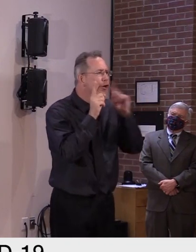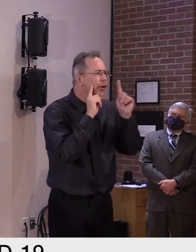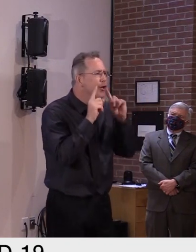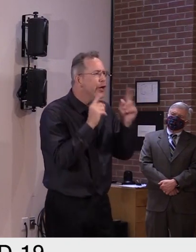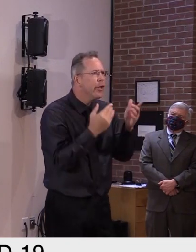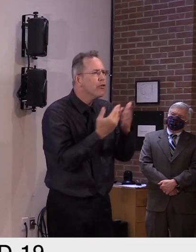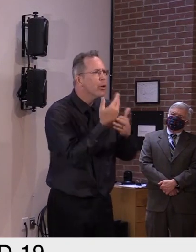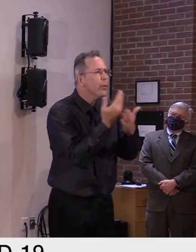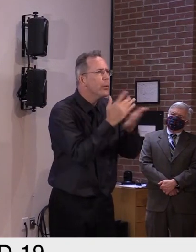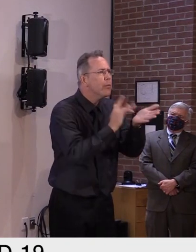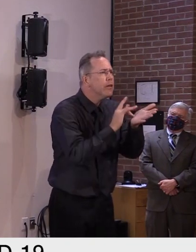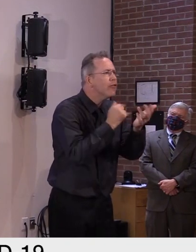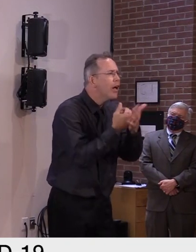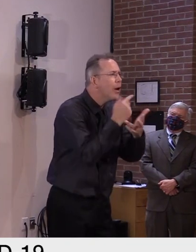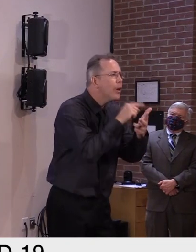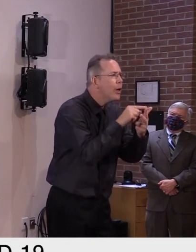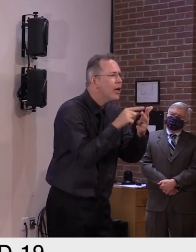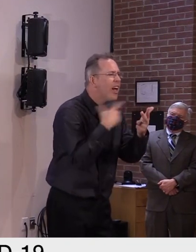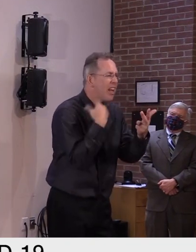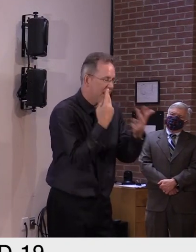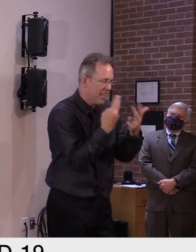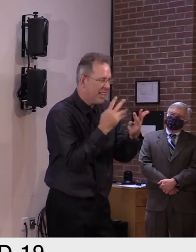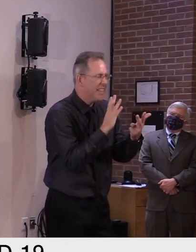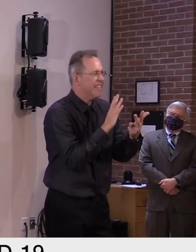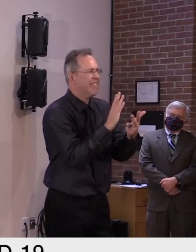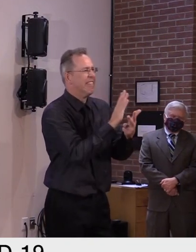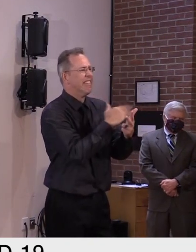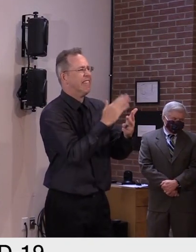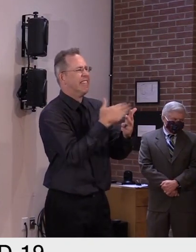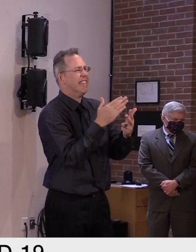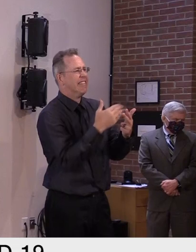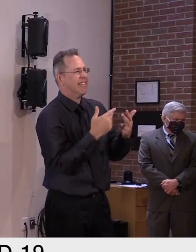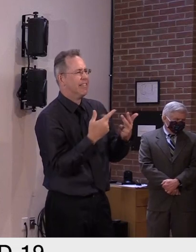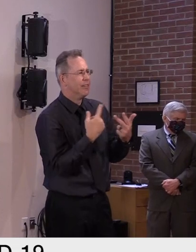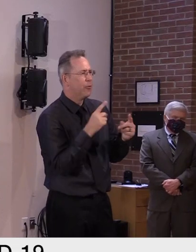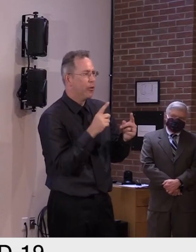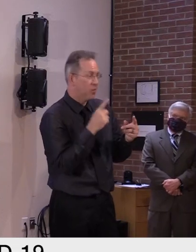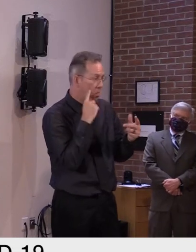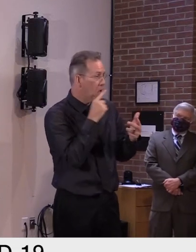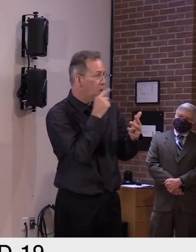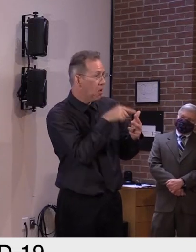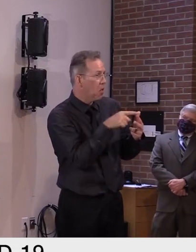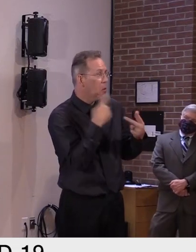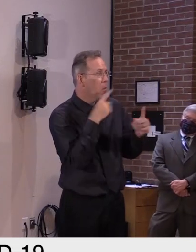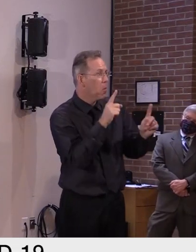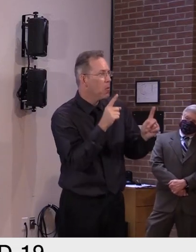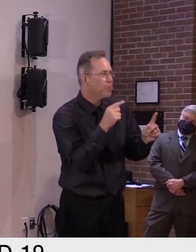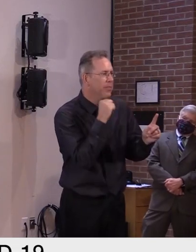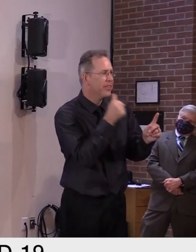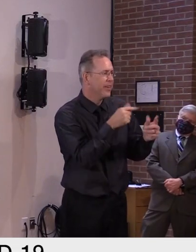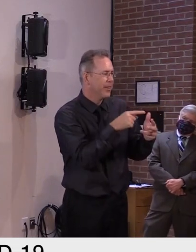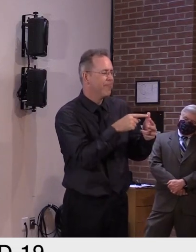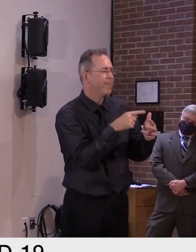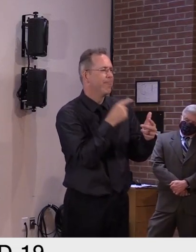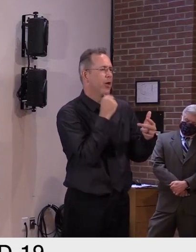of prime thrust of what we would use in sick people.